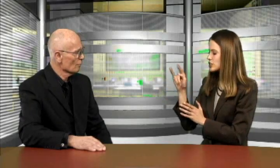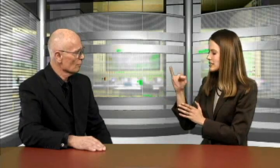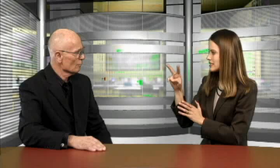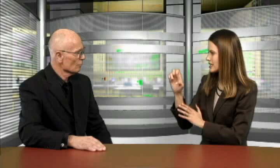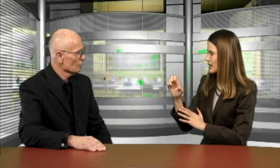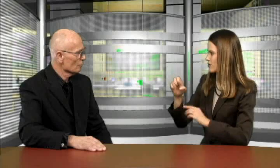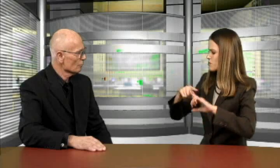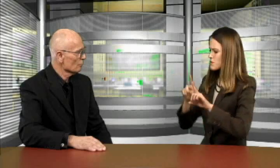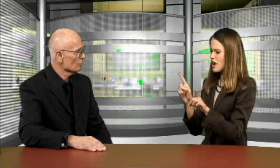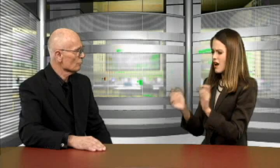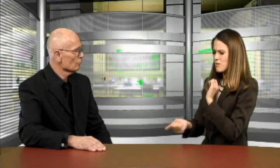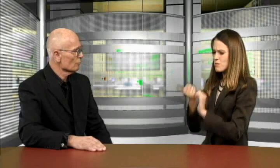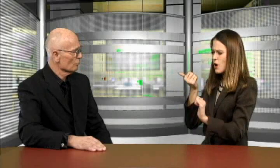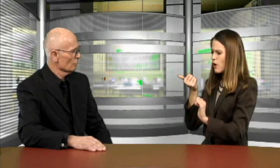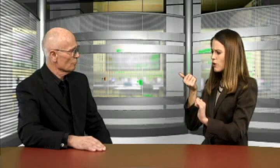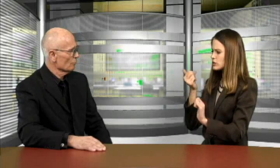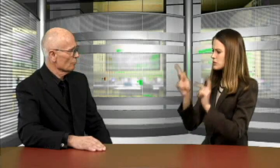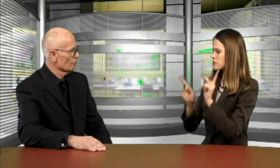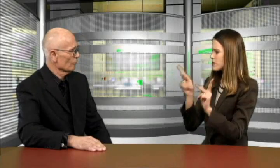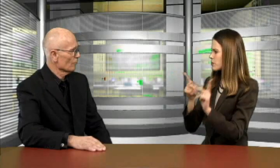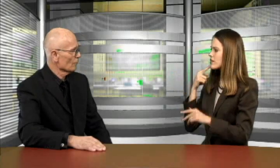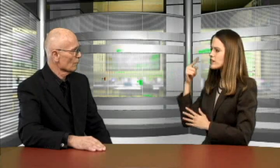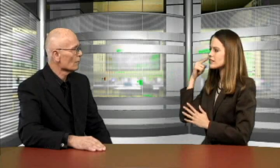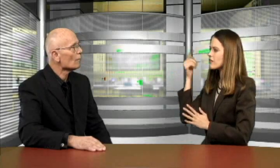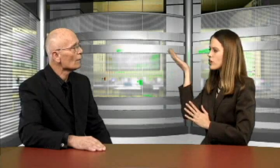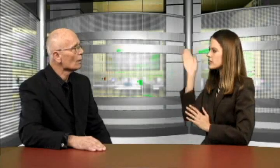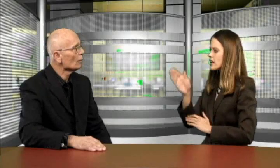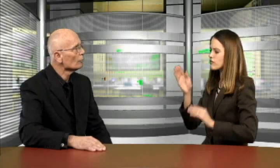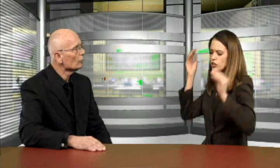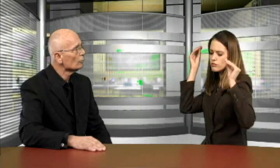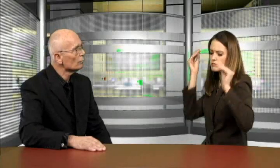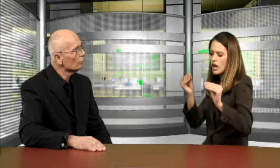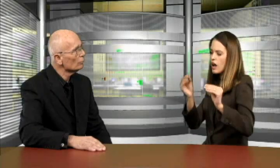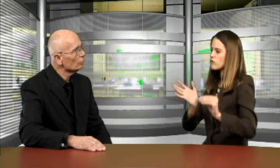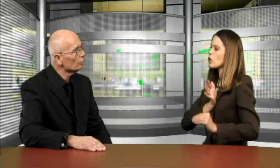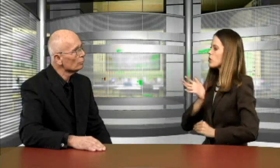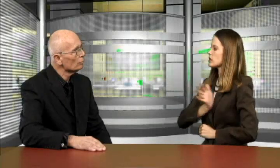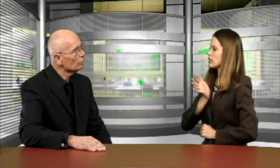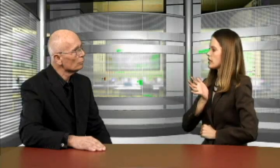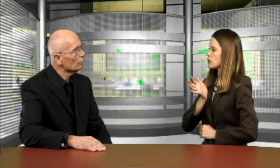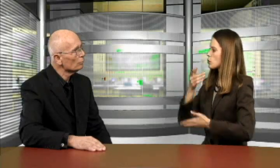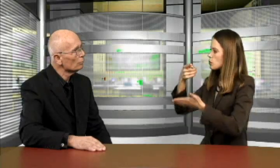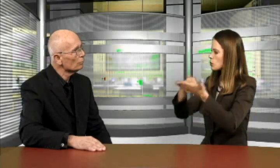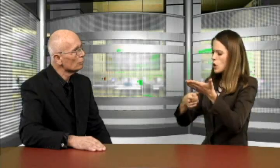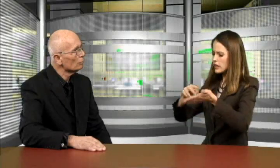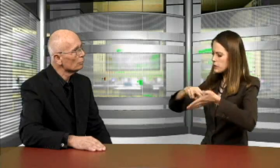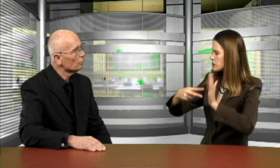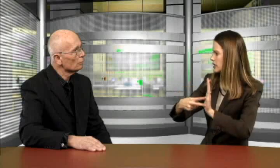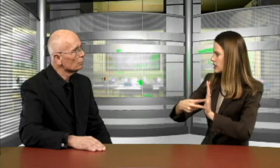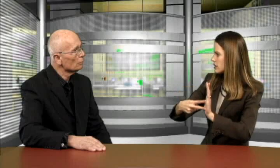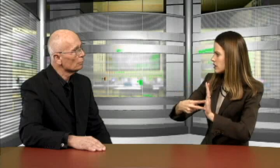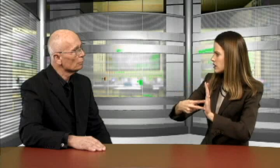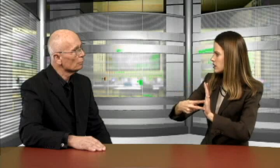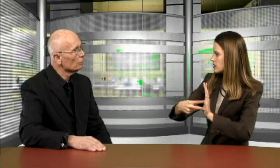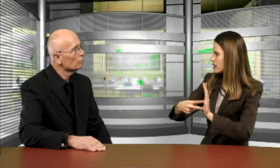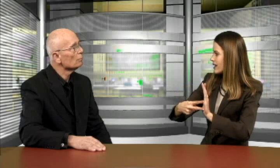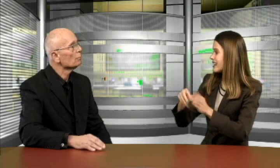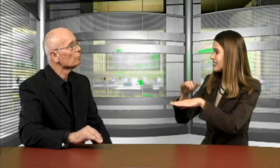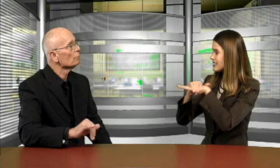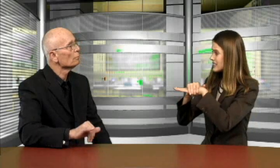action, adjectives, and most people that are deaf are never given the opportunity to formally learn